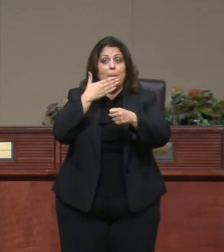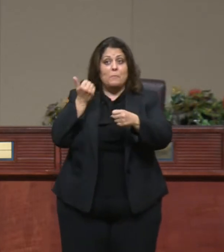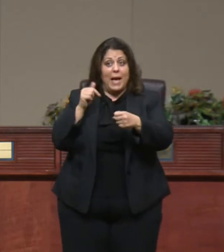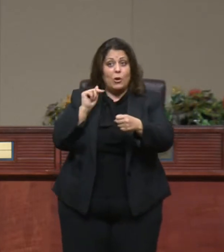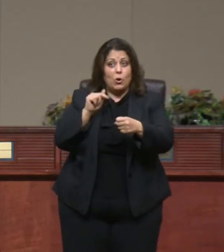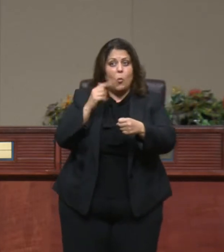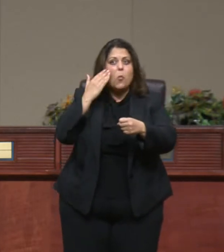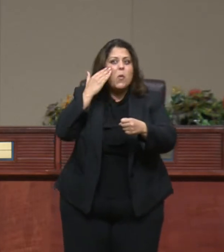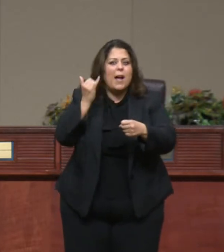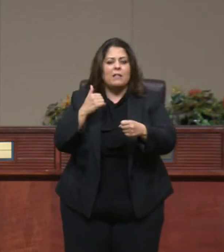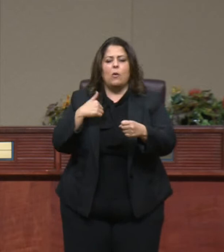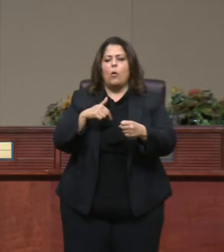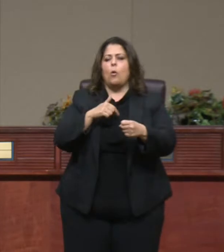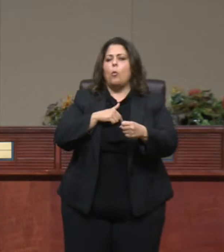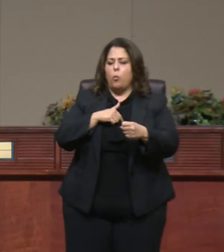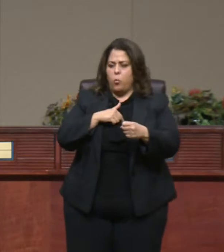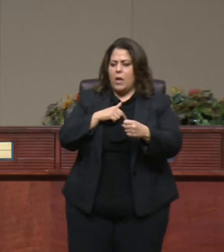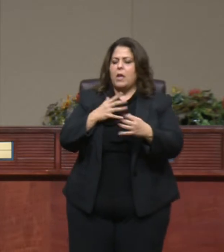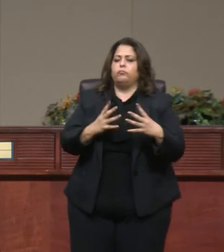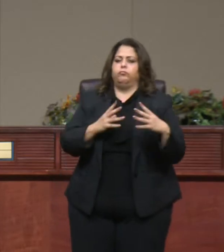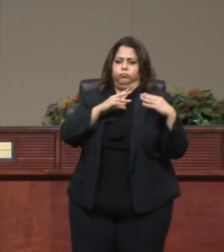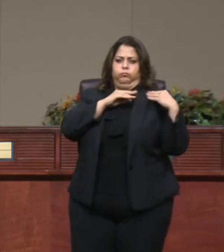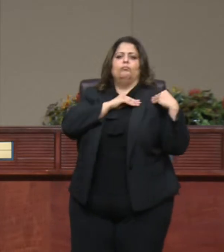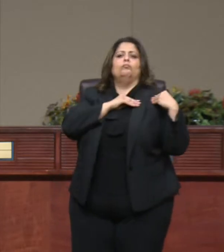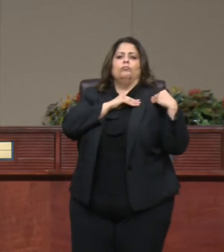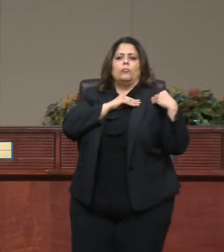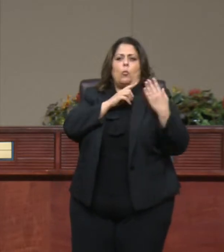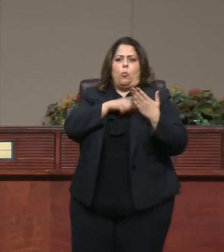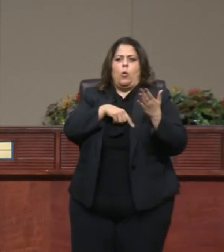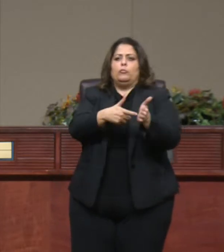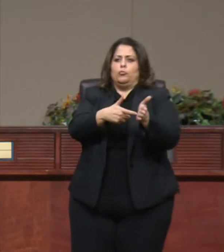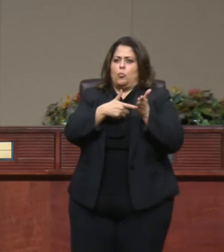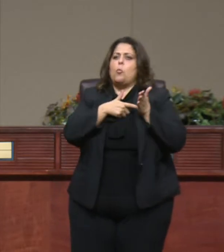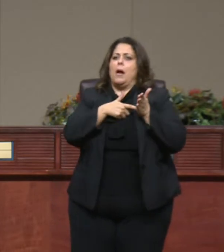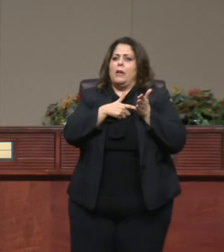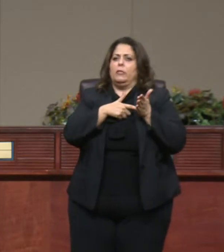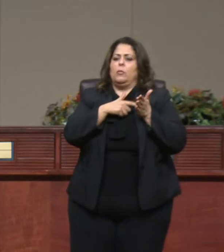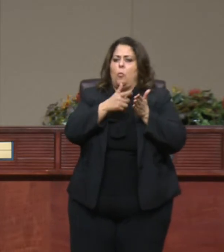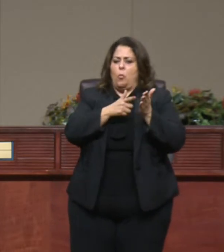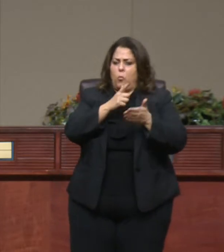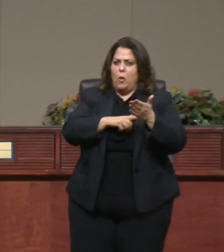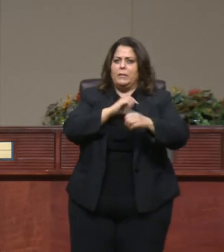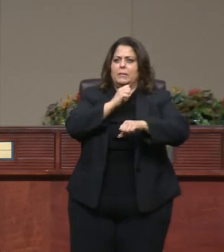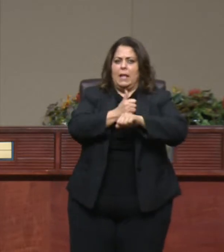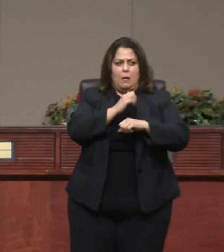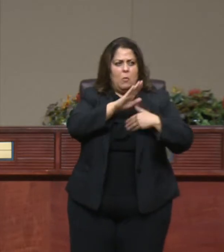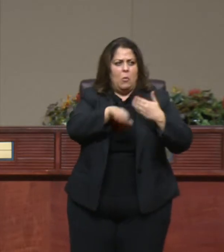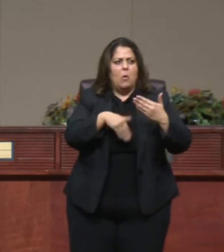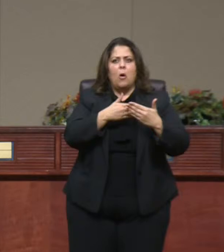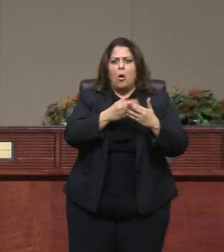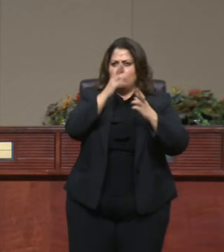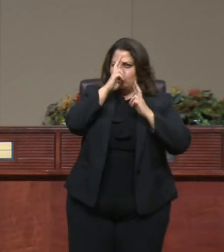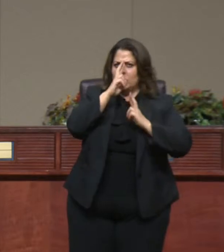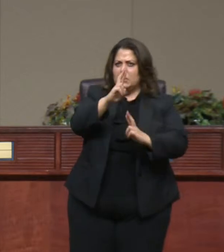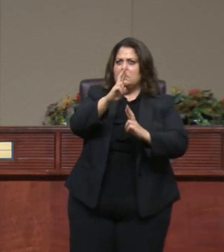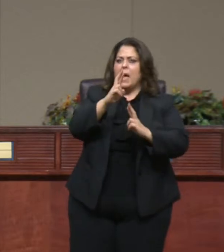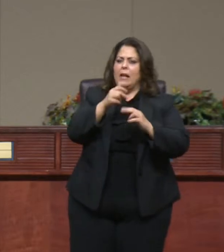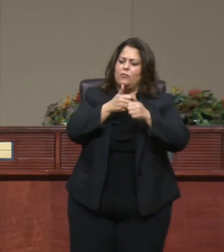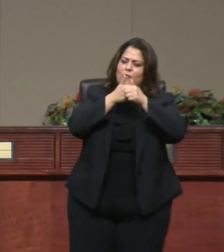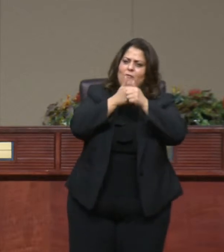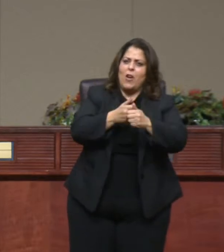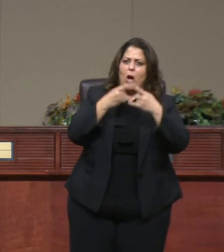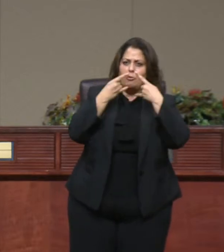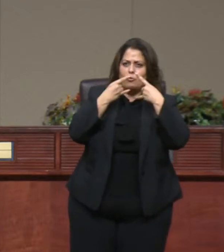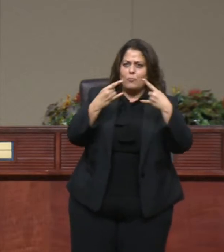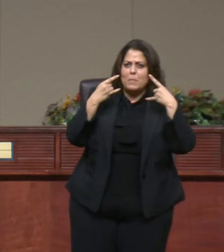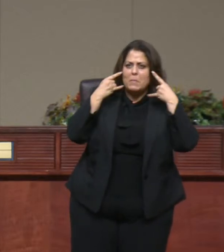responded very positively to the measures that have been put in place. And respecting the mask mandate